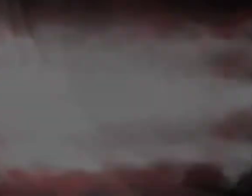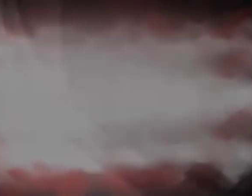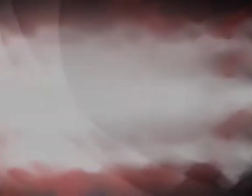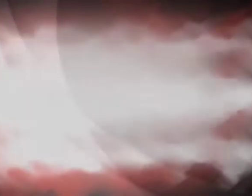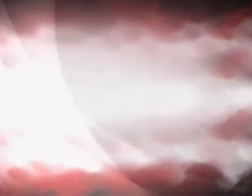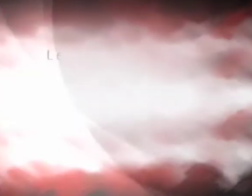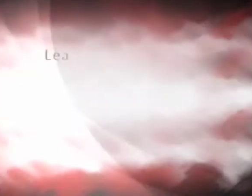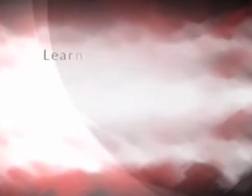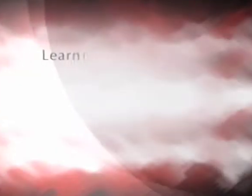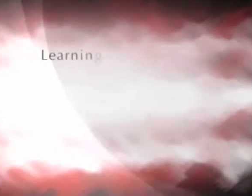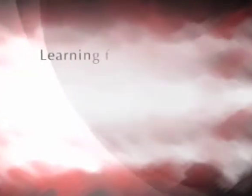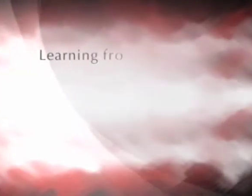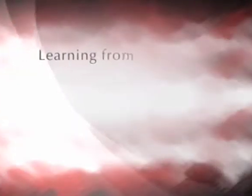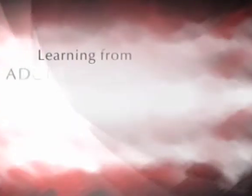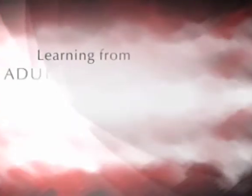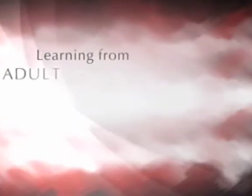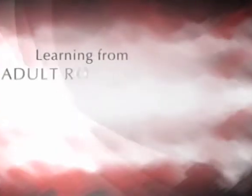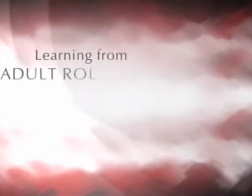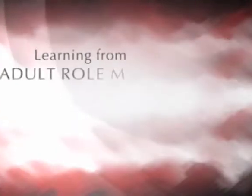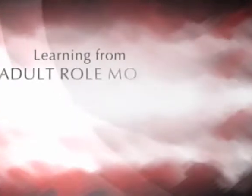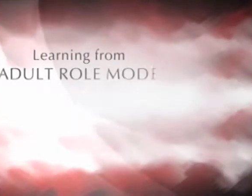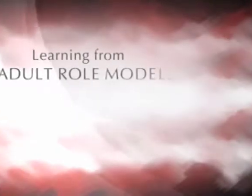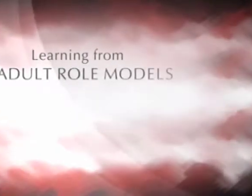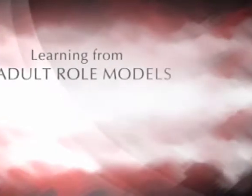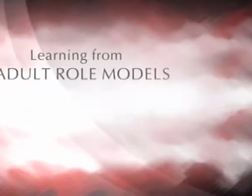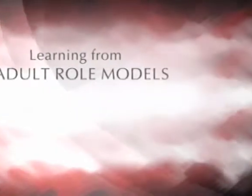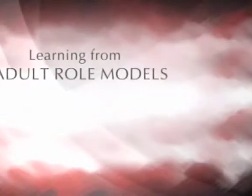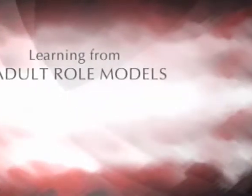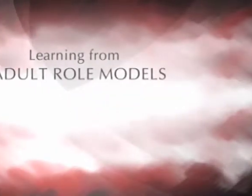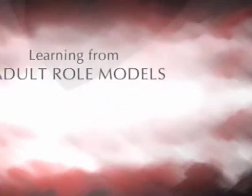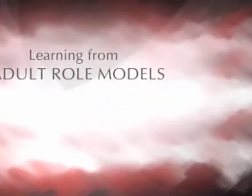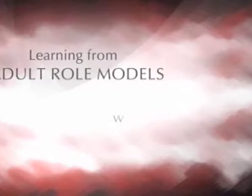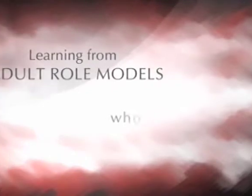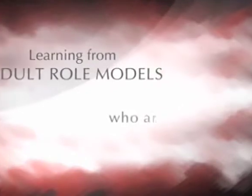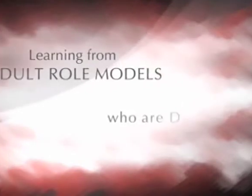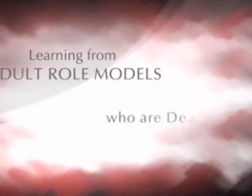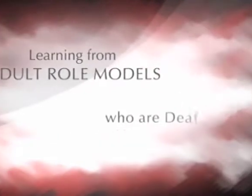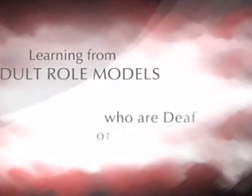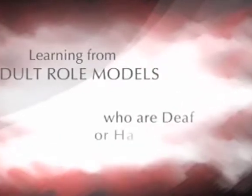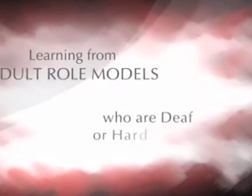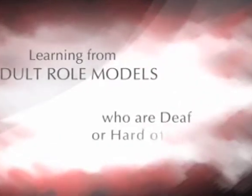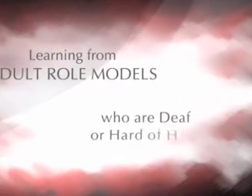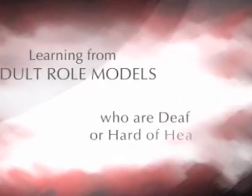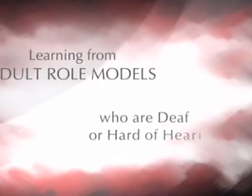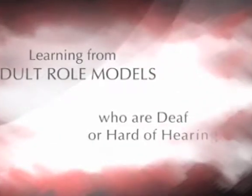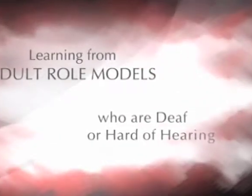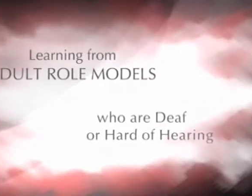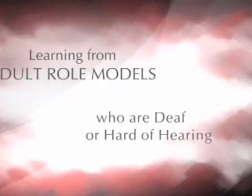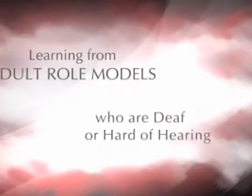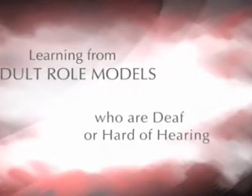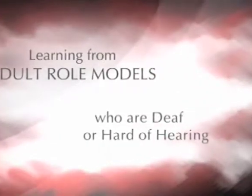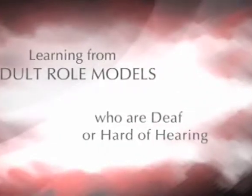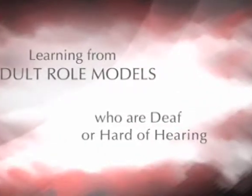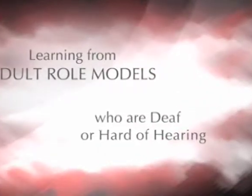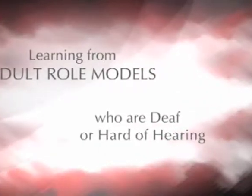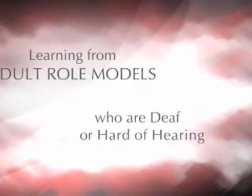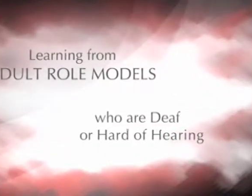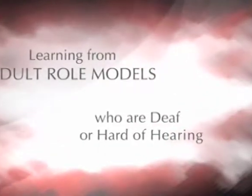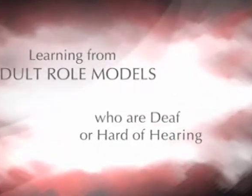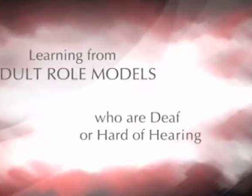Learning from Adult Role Models Who Are Deaf or Hard of Hearing Presented by Outreach Programs, the Colorado School for the Deaf and the Blind The CSTB logo